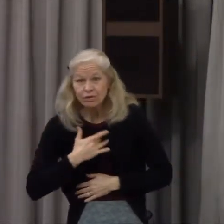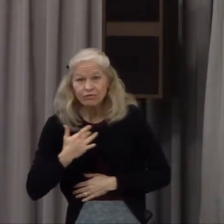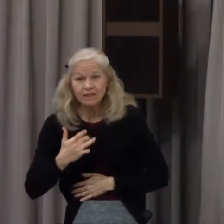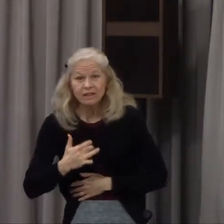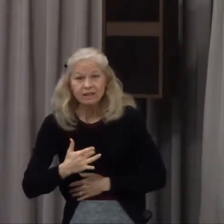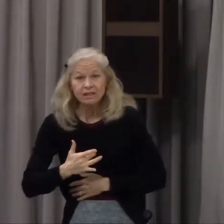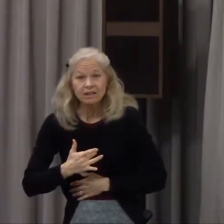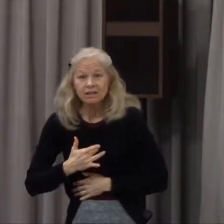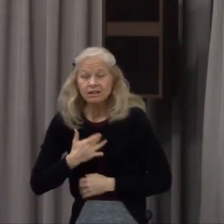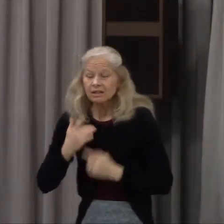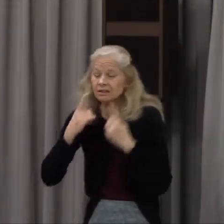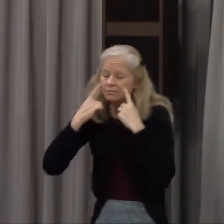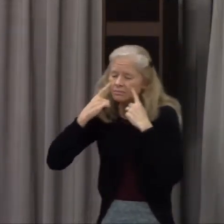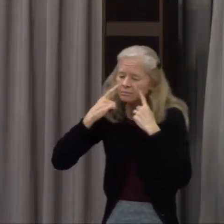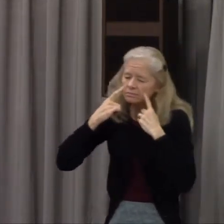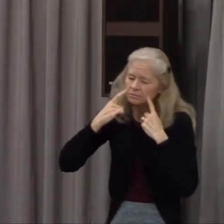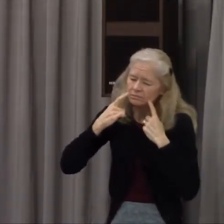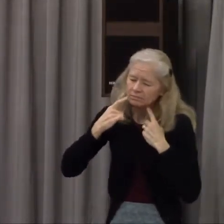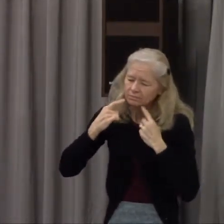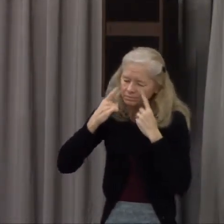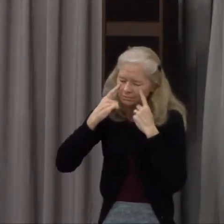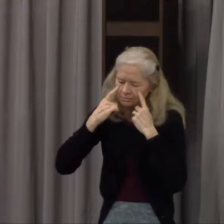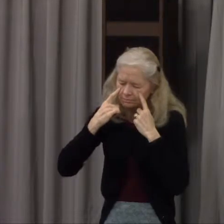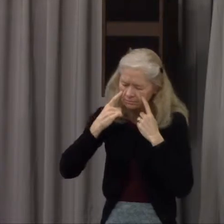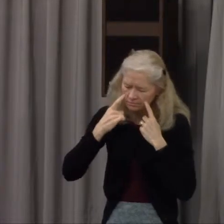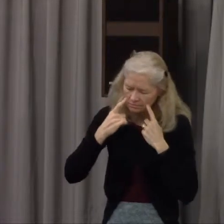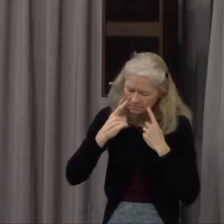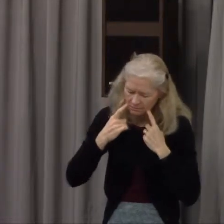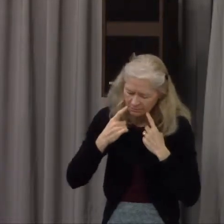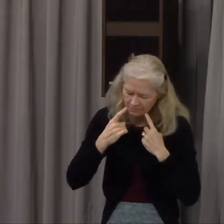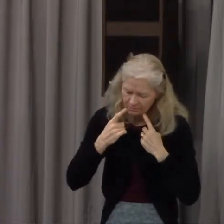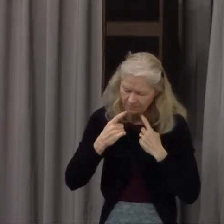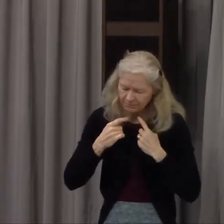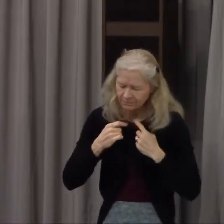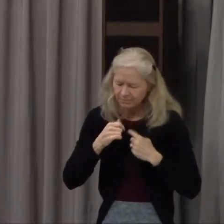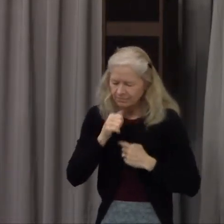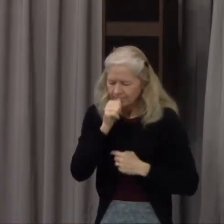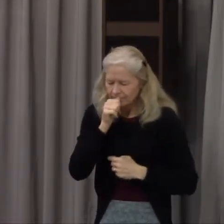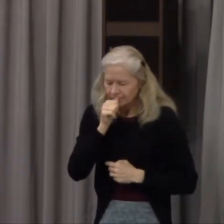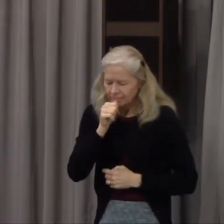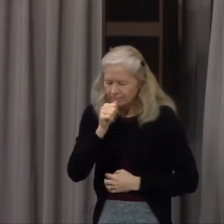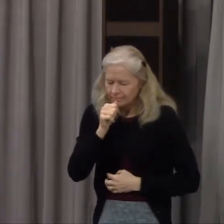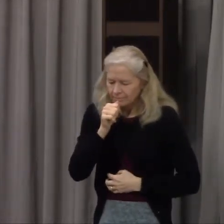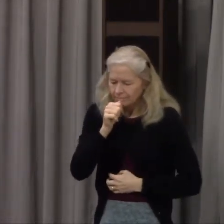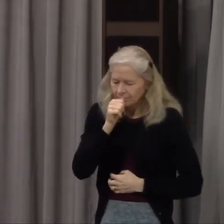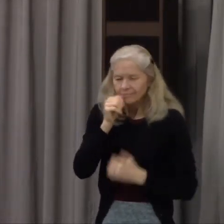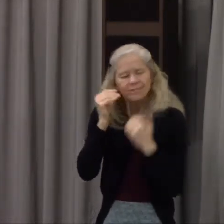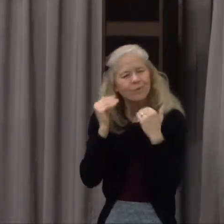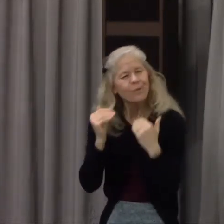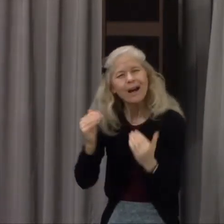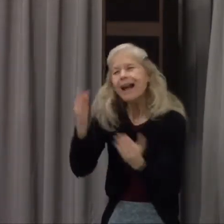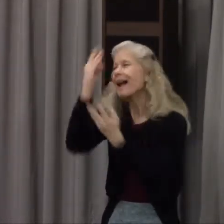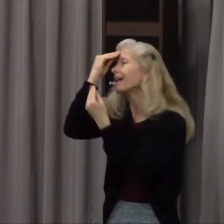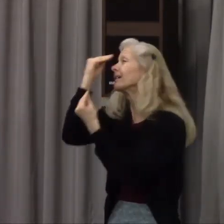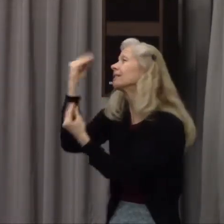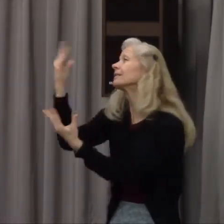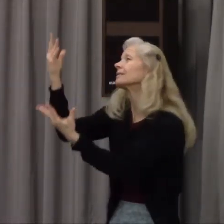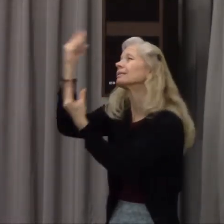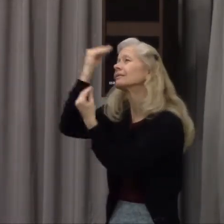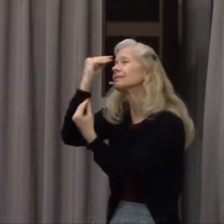Jesus. Tell it to Jesus. Have you sins that to men's eyes are